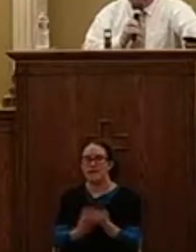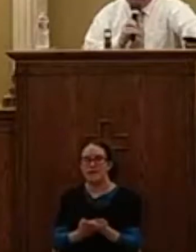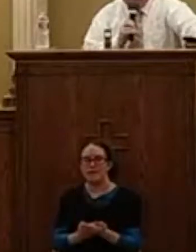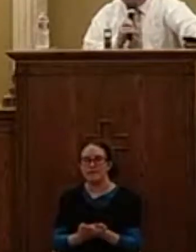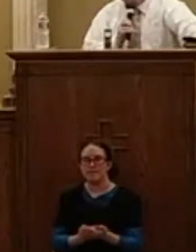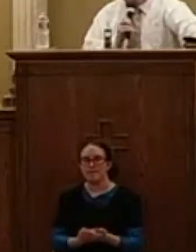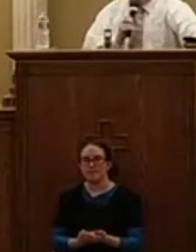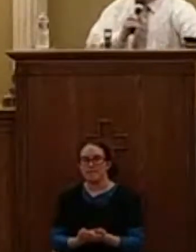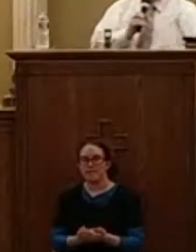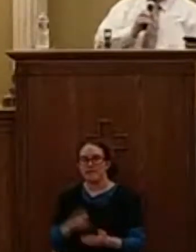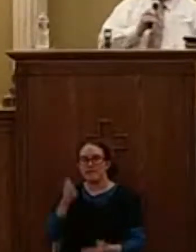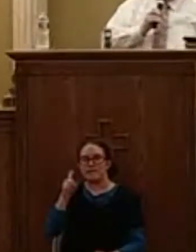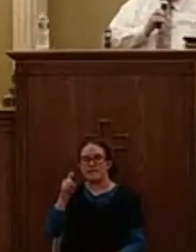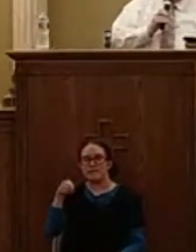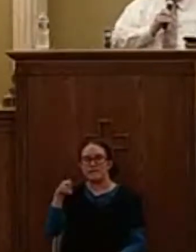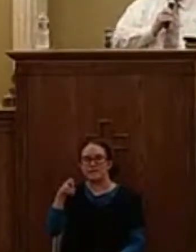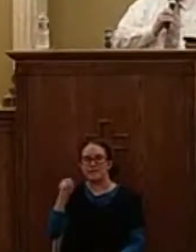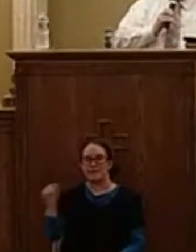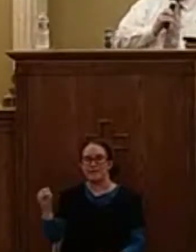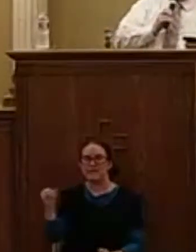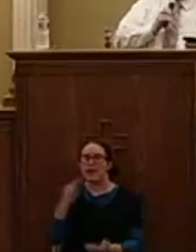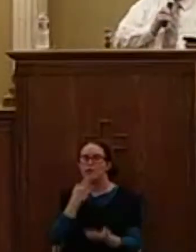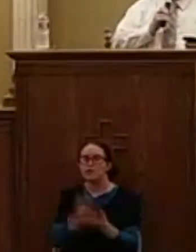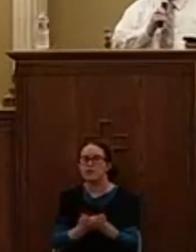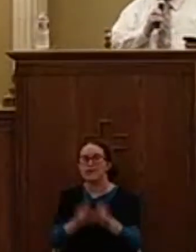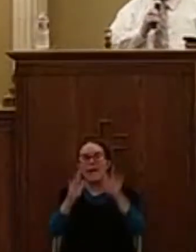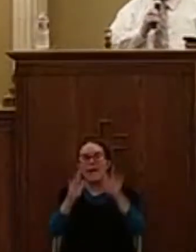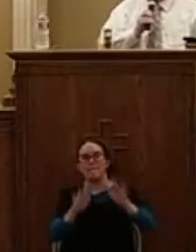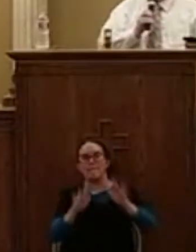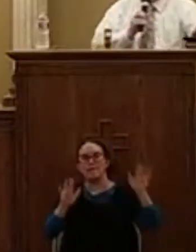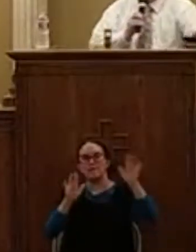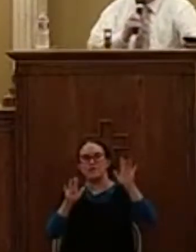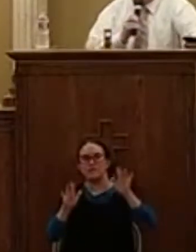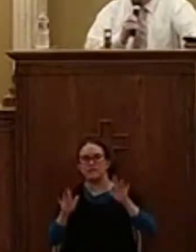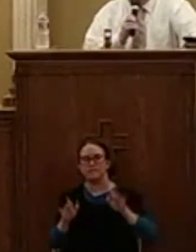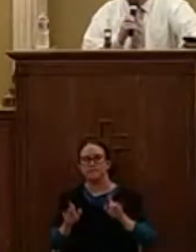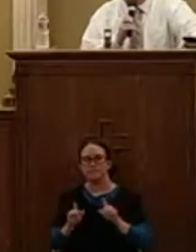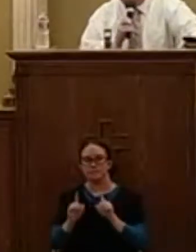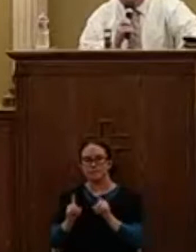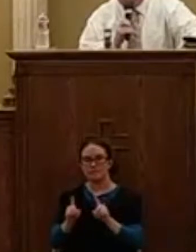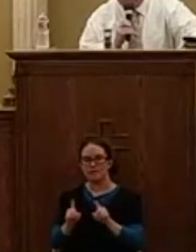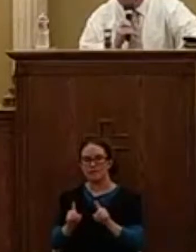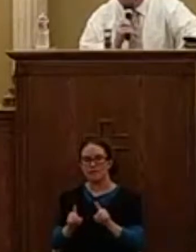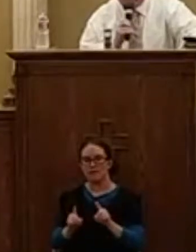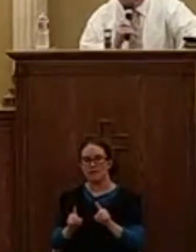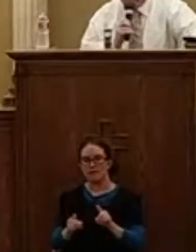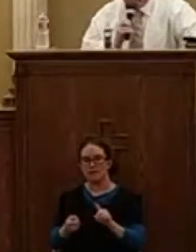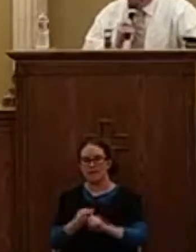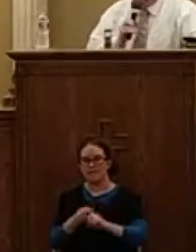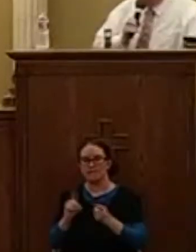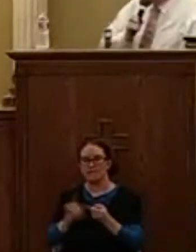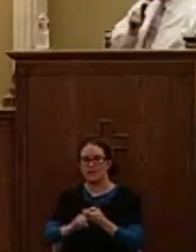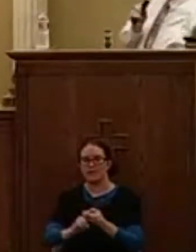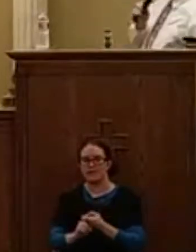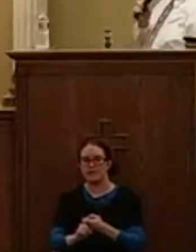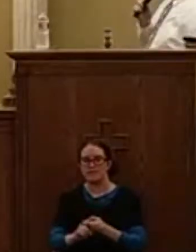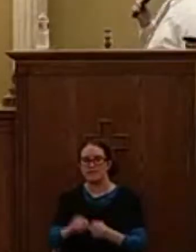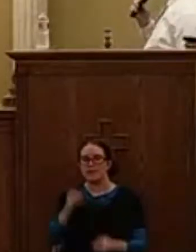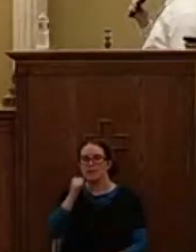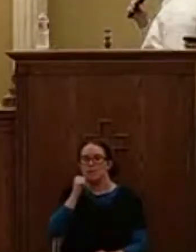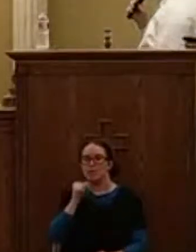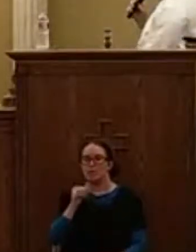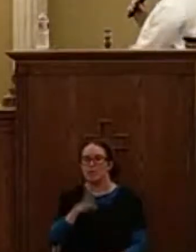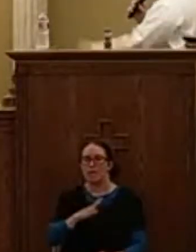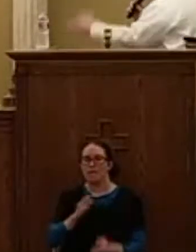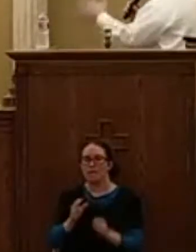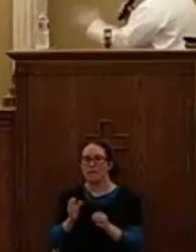kindness, the expression of goodness and mercy towards our fellow man, that ladies